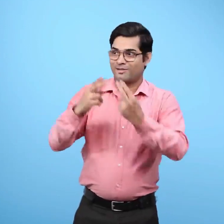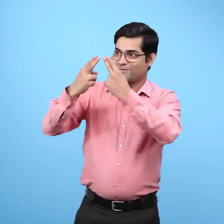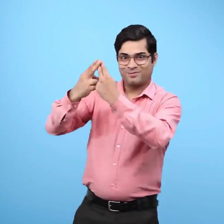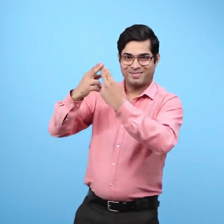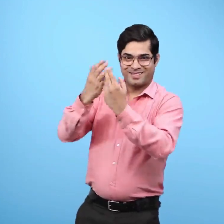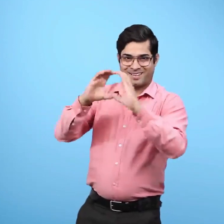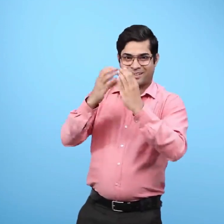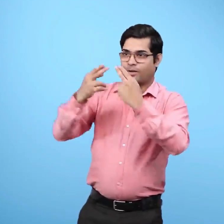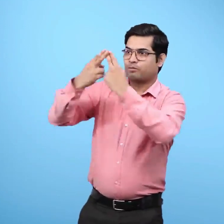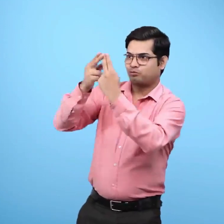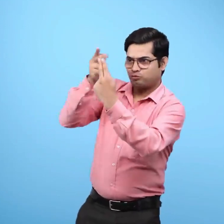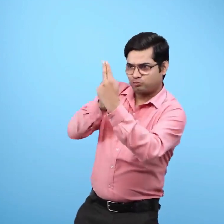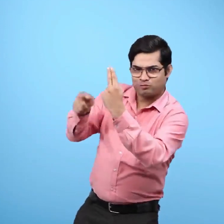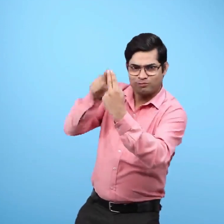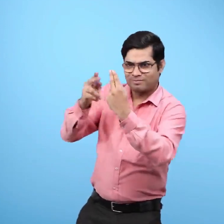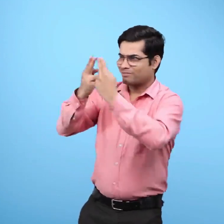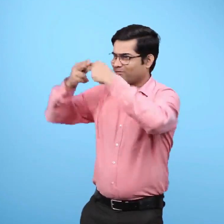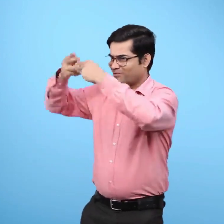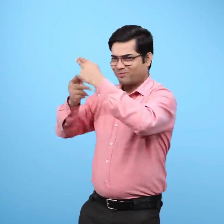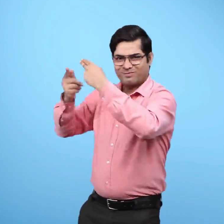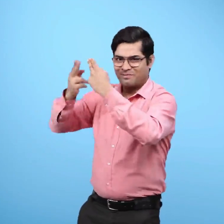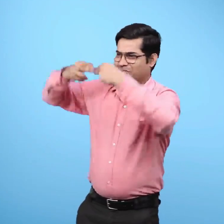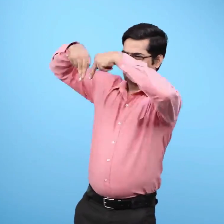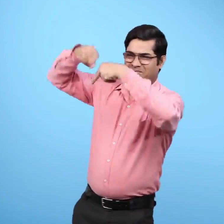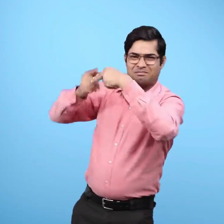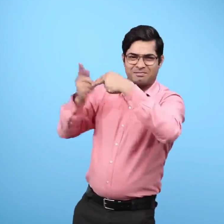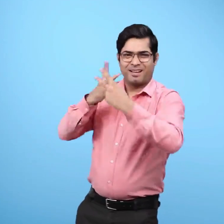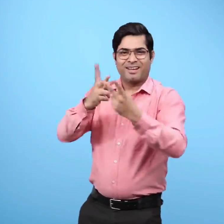to look for different angles in their class.